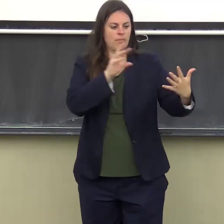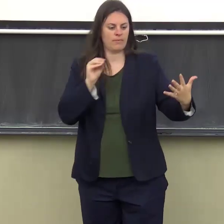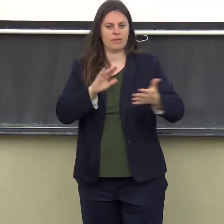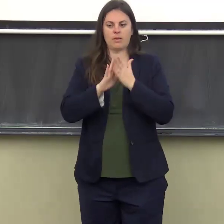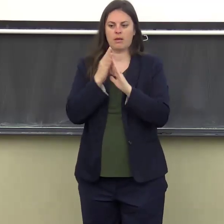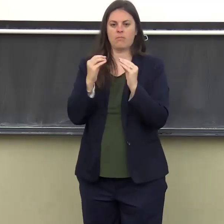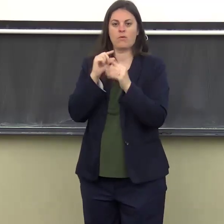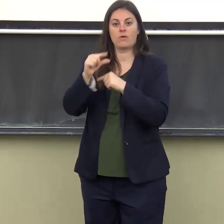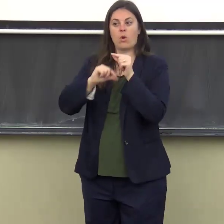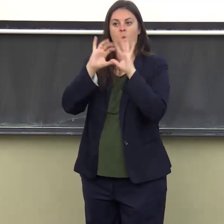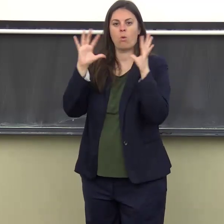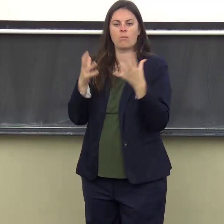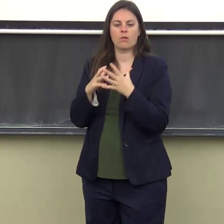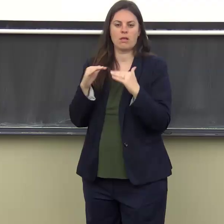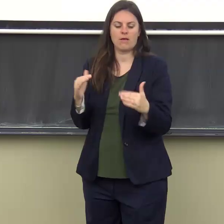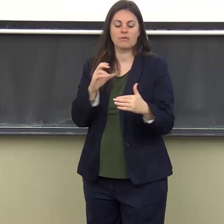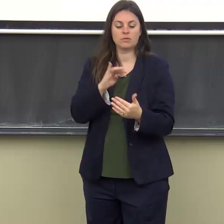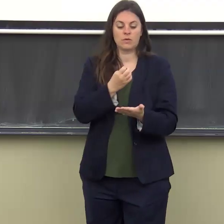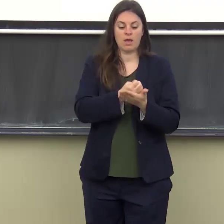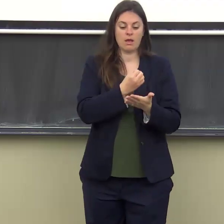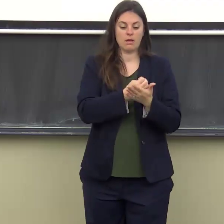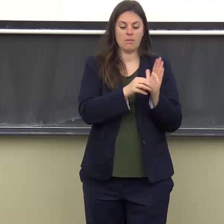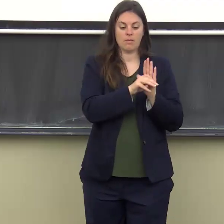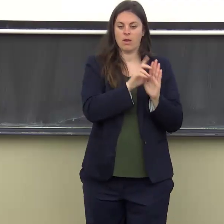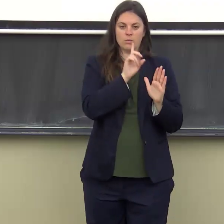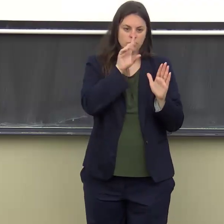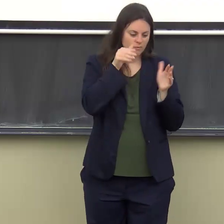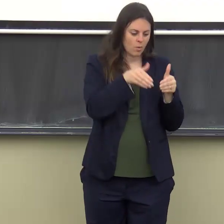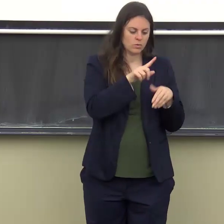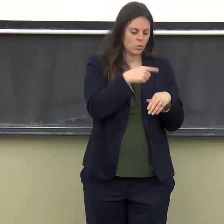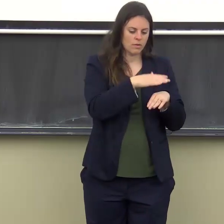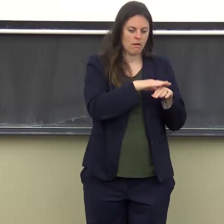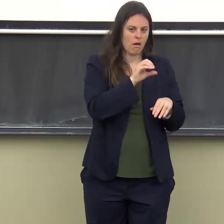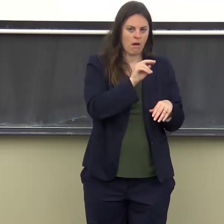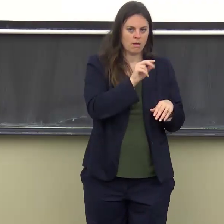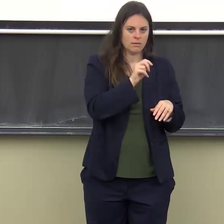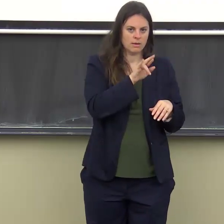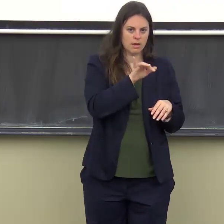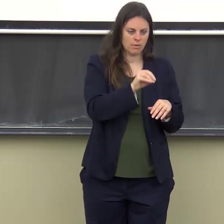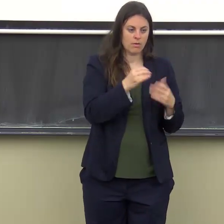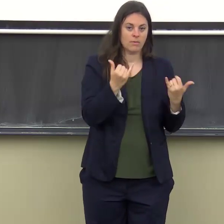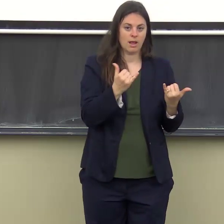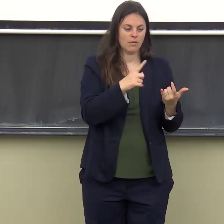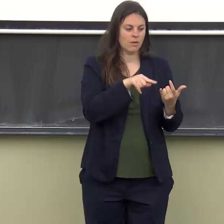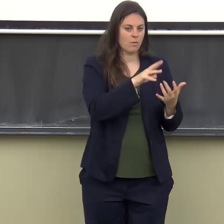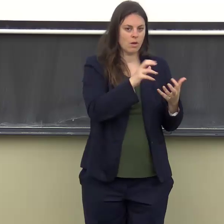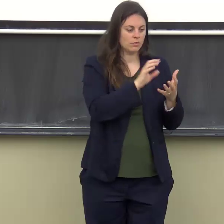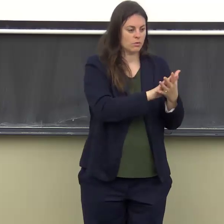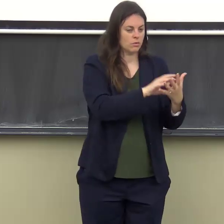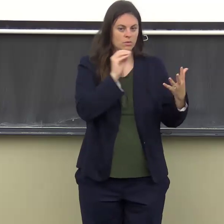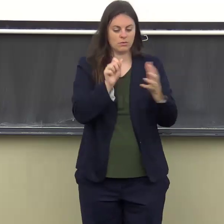The economic modeling was in just Ontario, but they want to do a version of that that